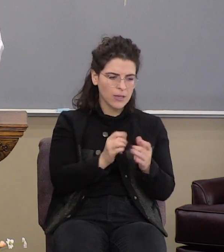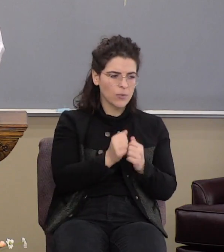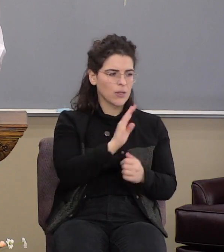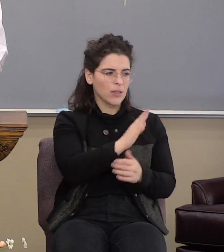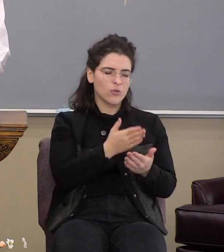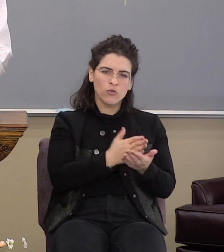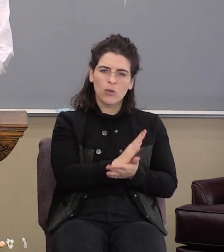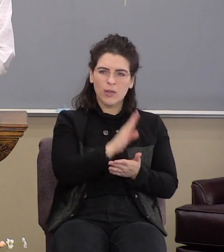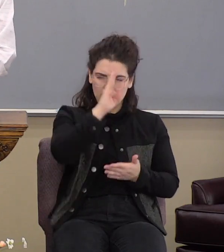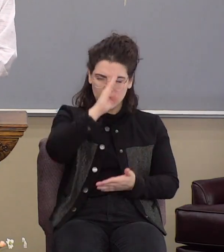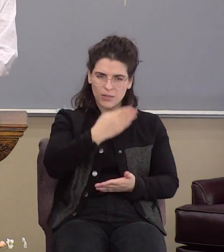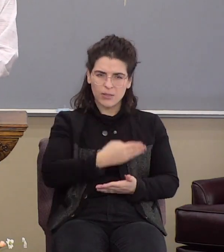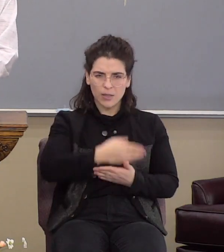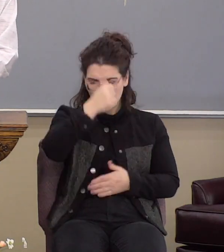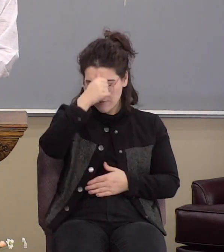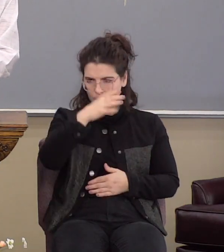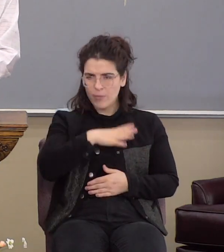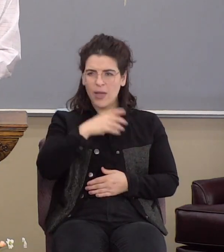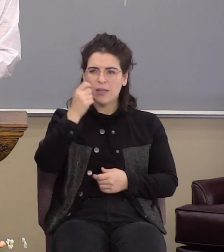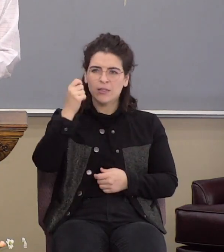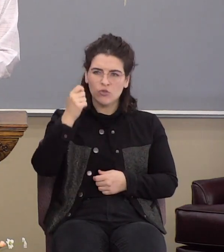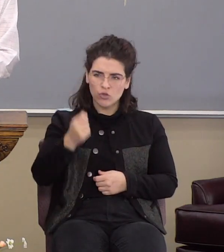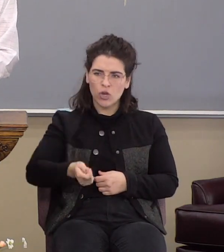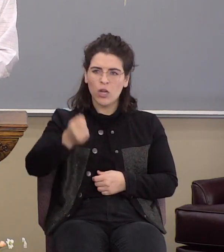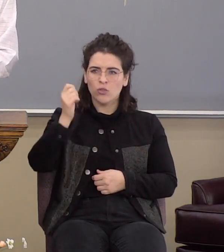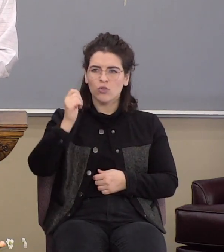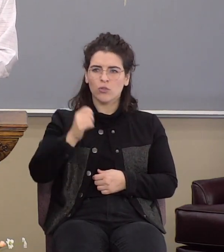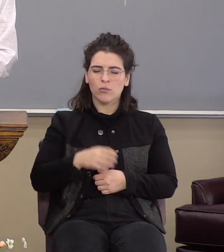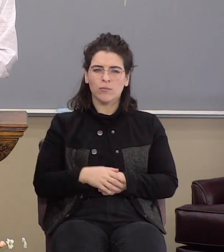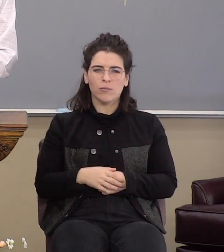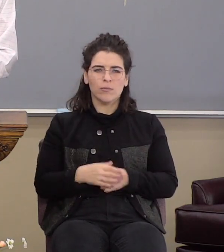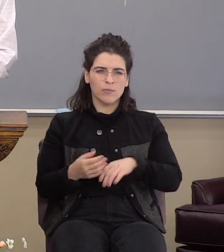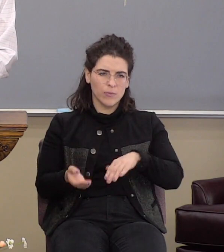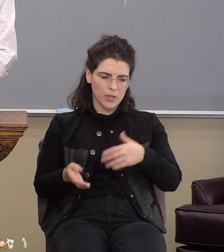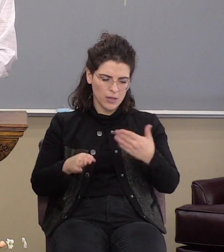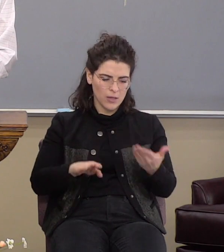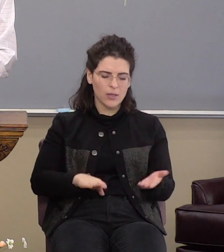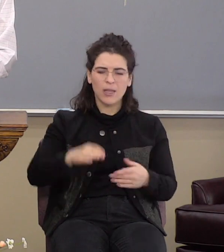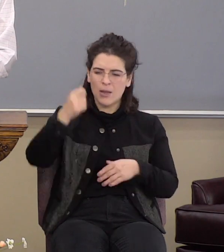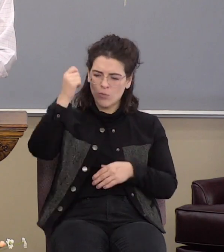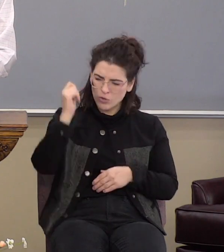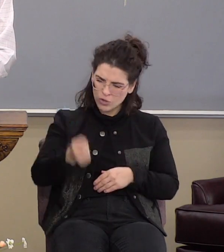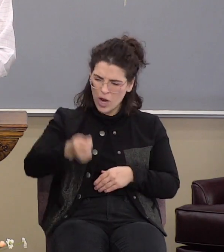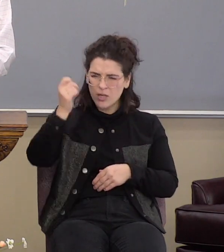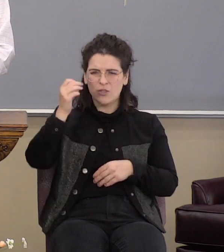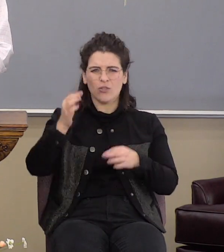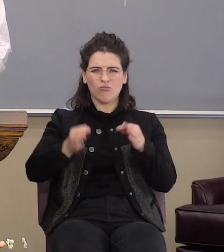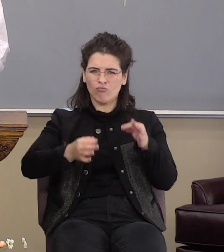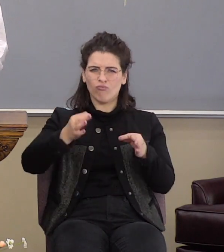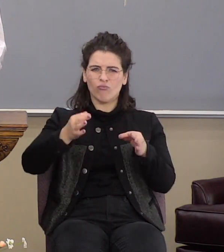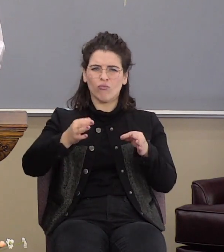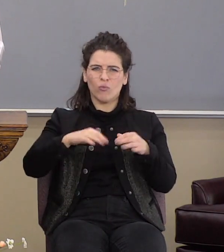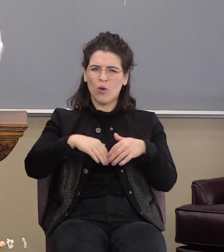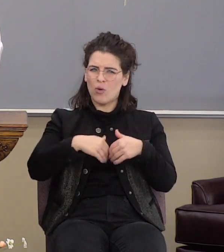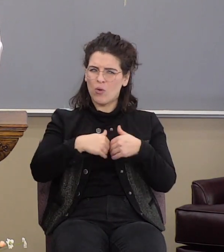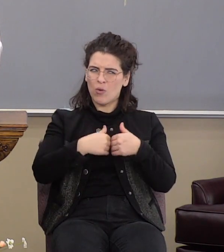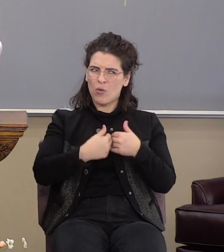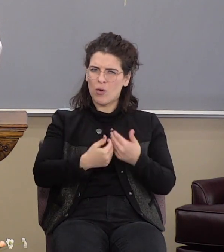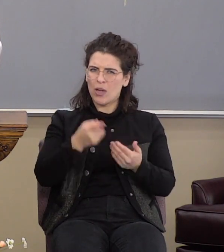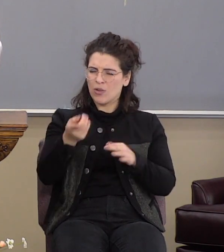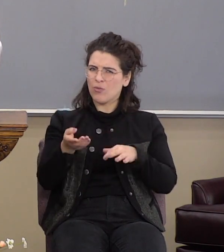okay? But anyway, so the dead were judged. Well, how do you judge a dead